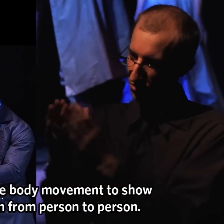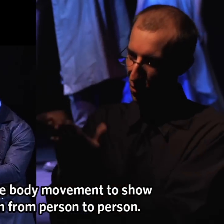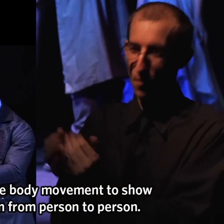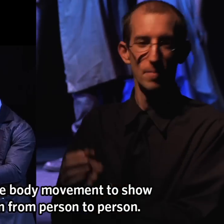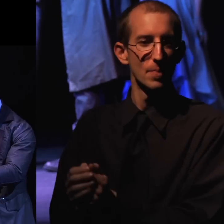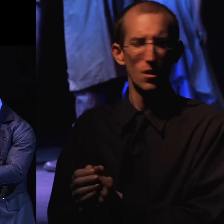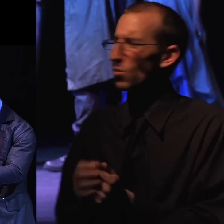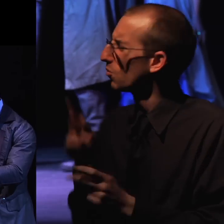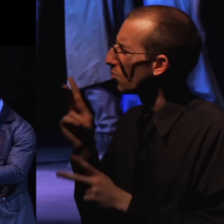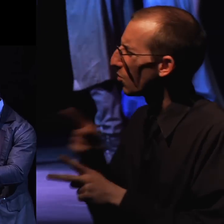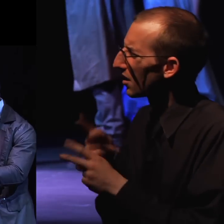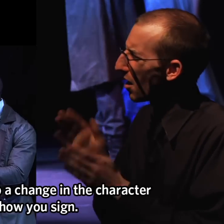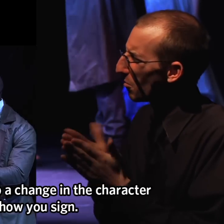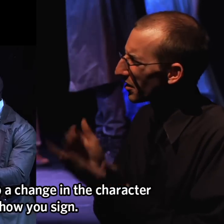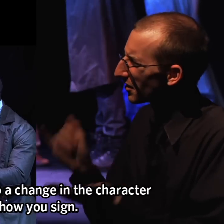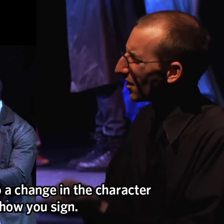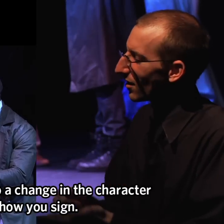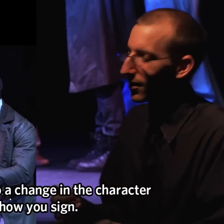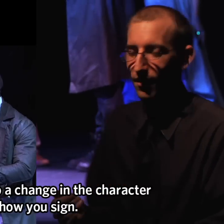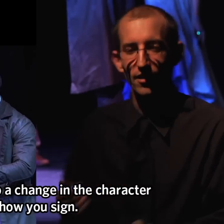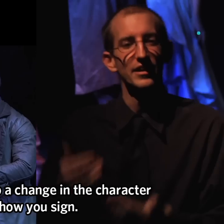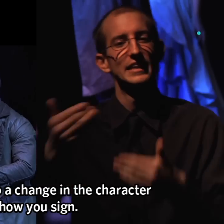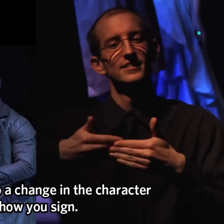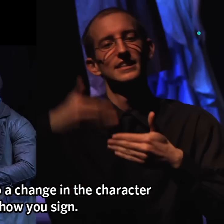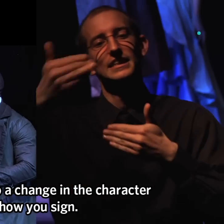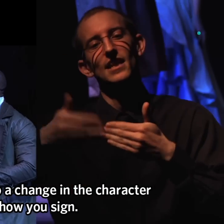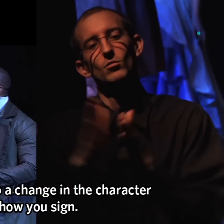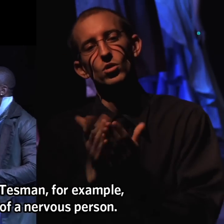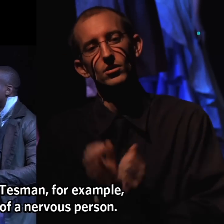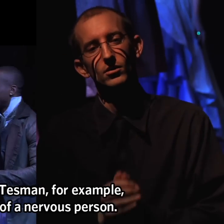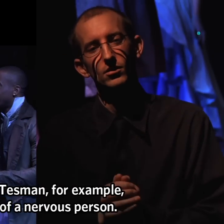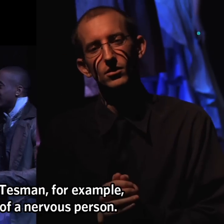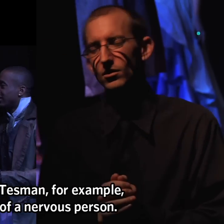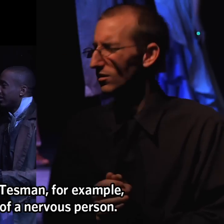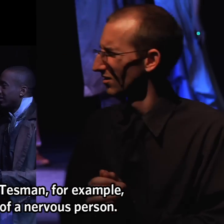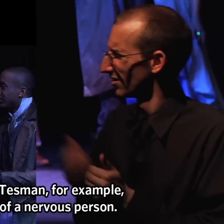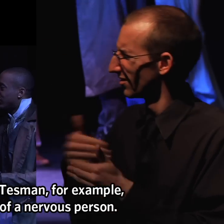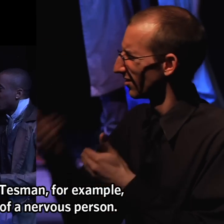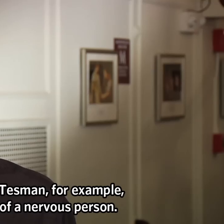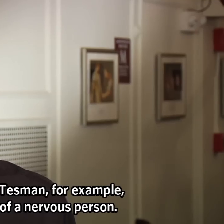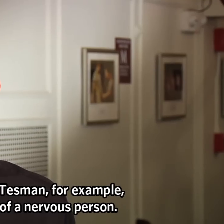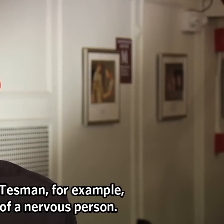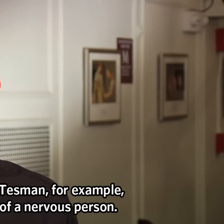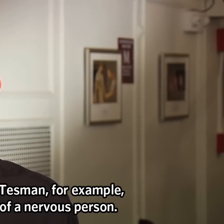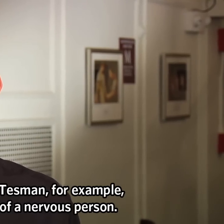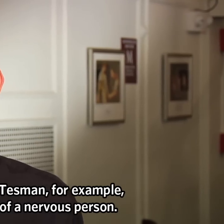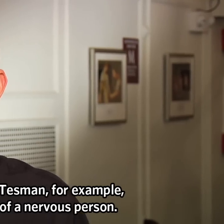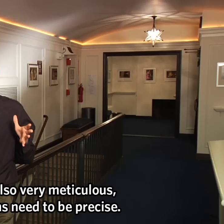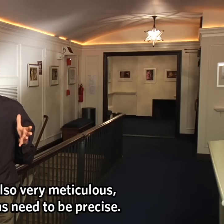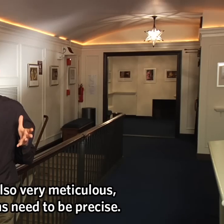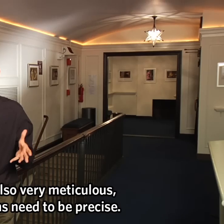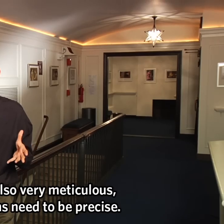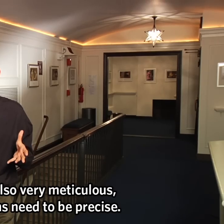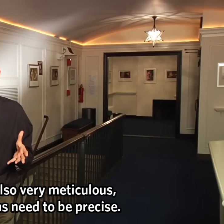transition from person to person, but there's also a change in the character of how you sign. So George Tesman, for example, he's kind of a nervous person, but